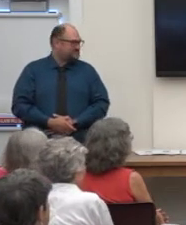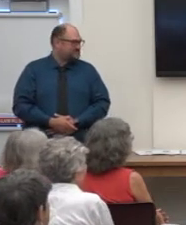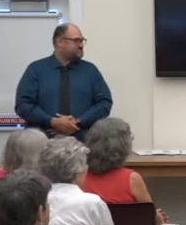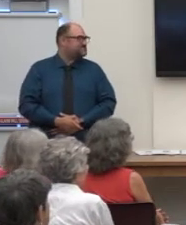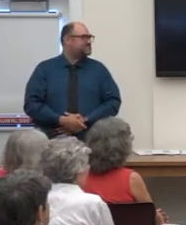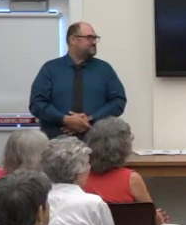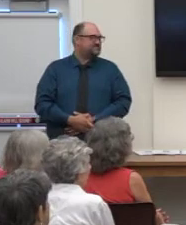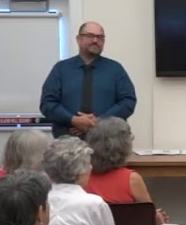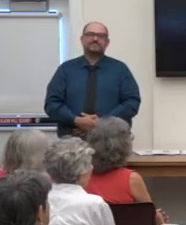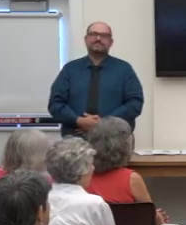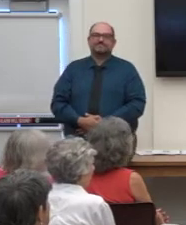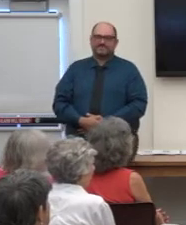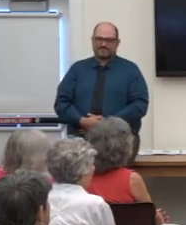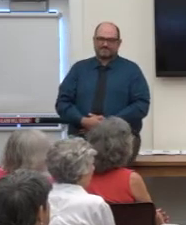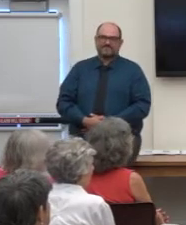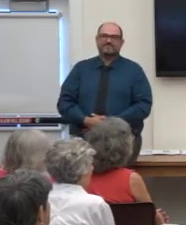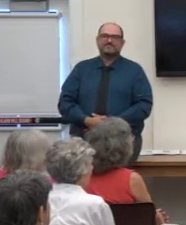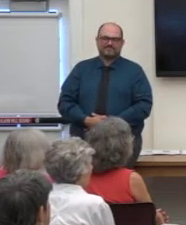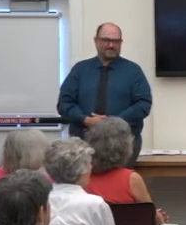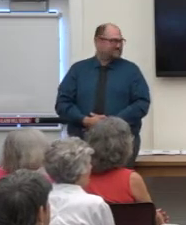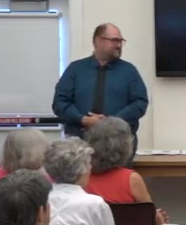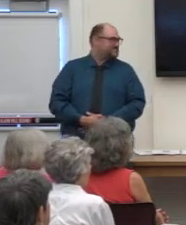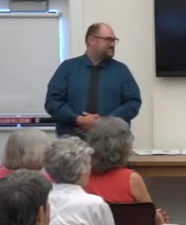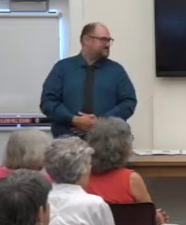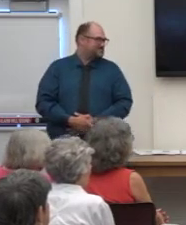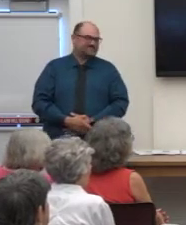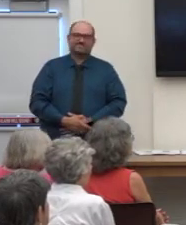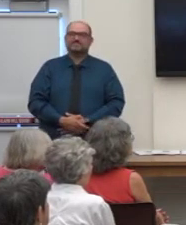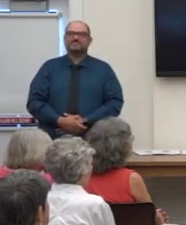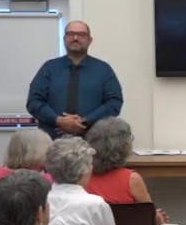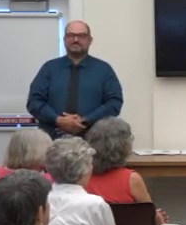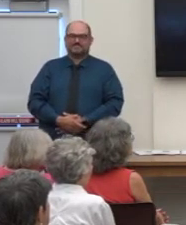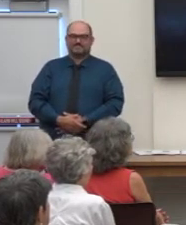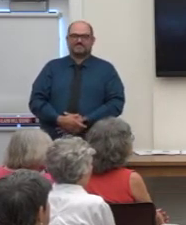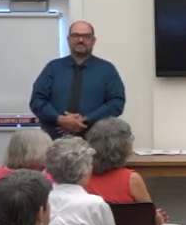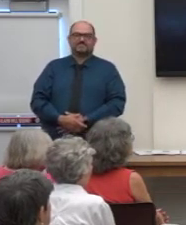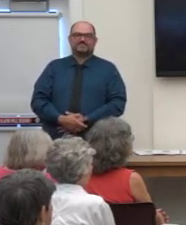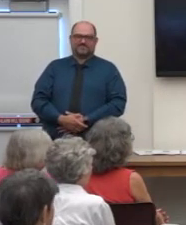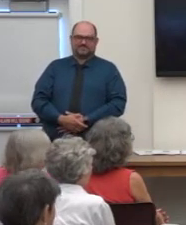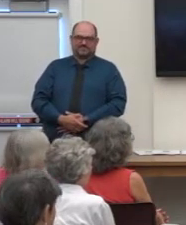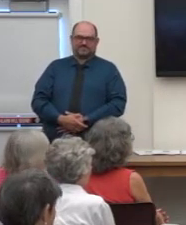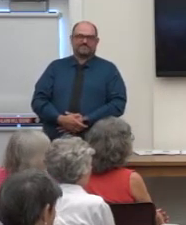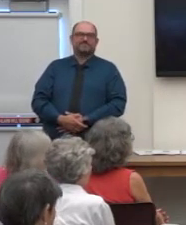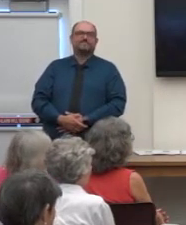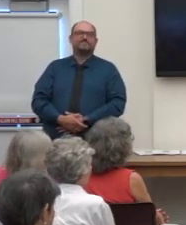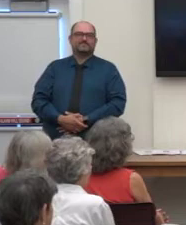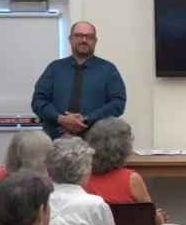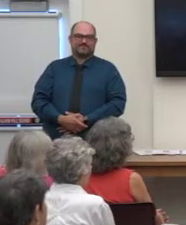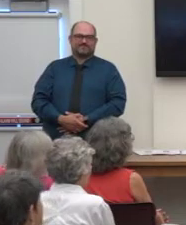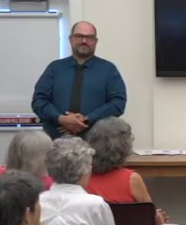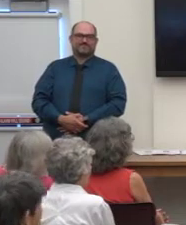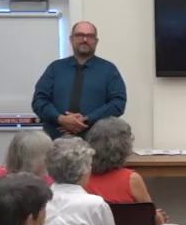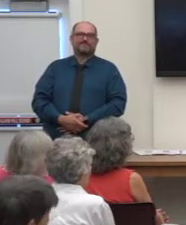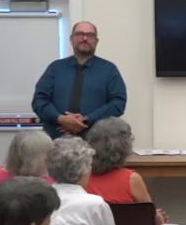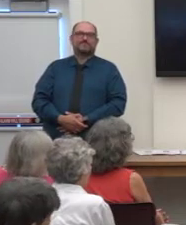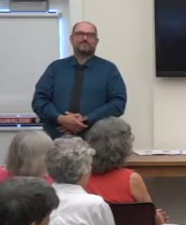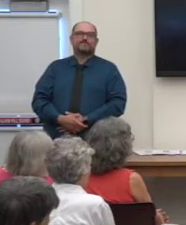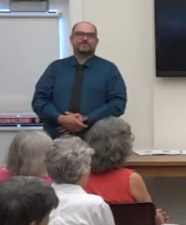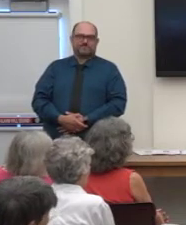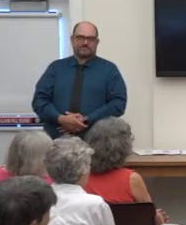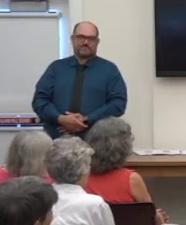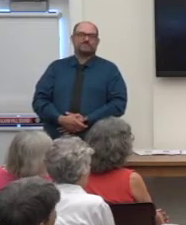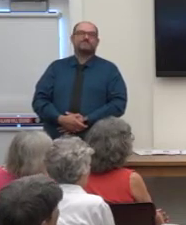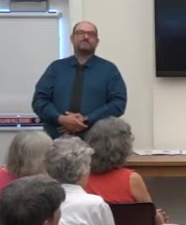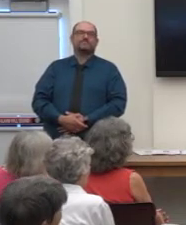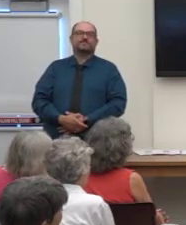That would be spelled. Okay, here we go. There are two different signs for codfish. One is for people who cook the codfish. The